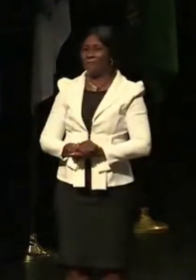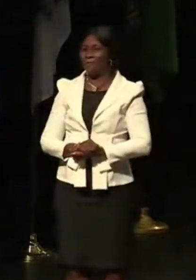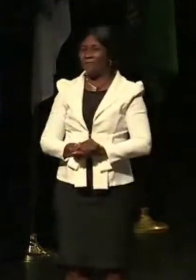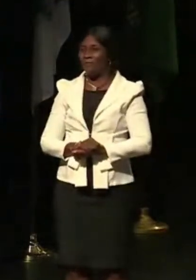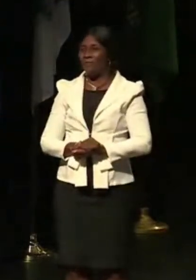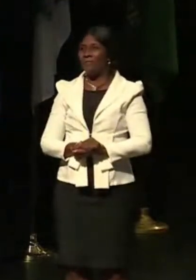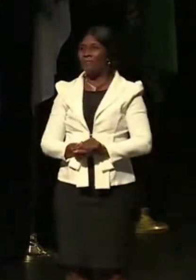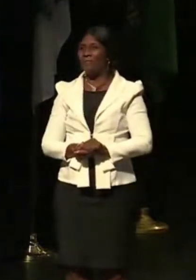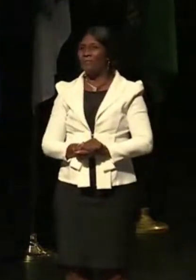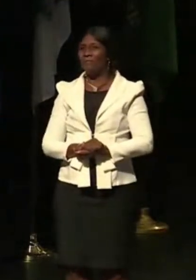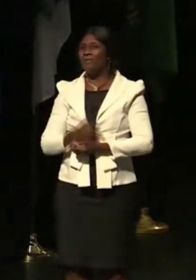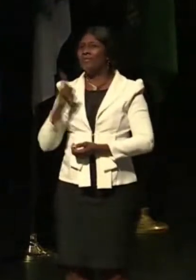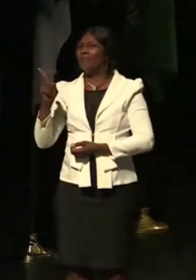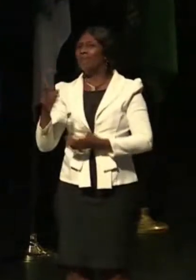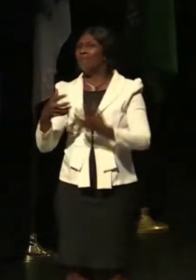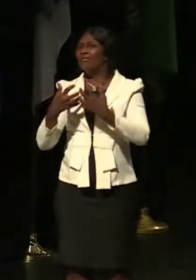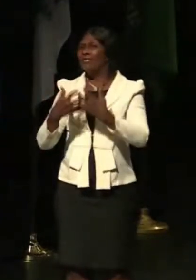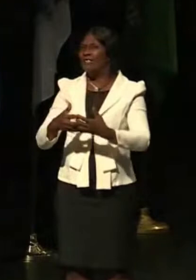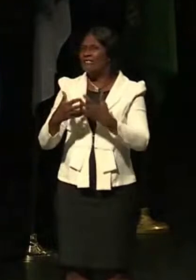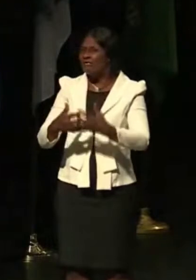And I had my engine all out.